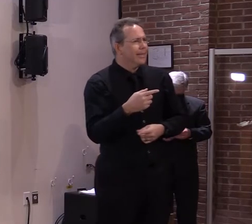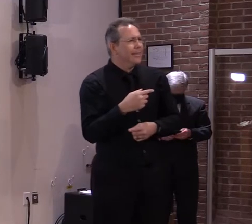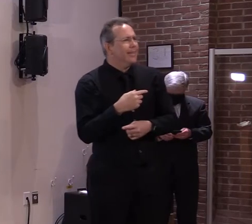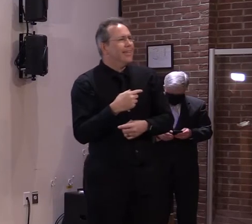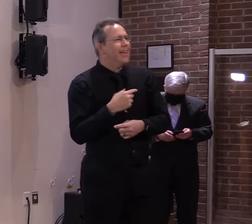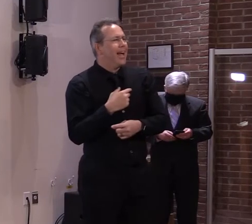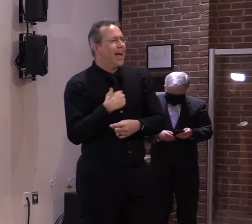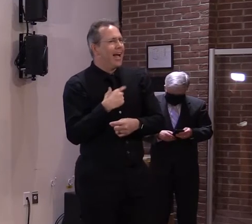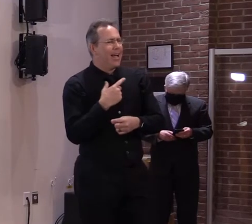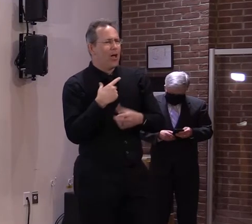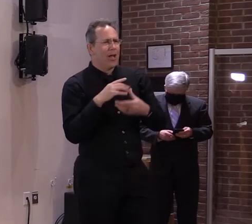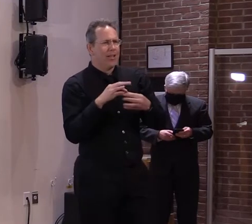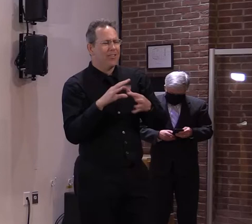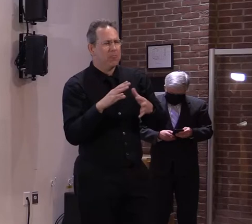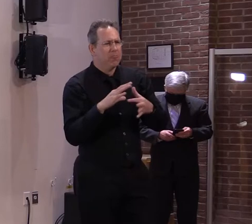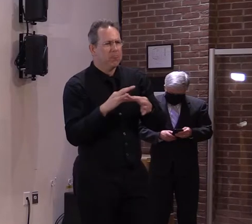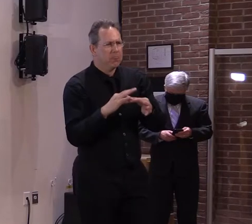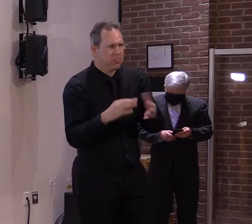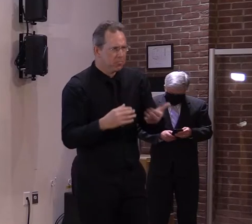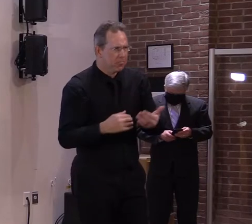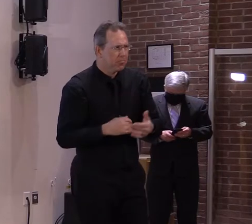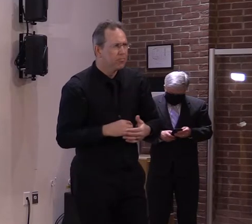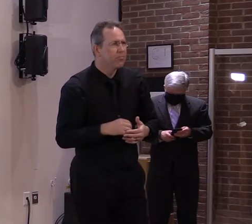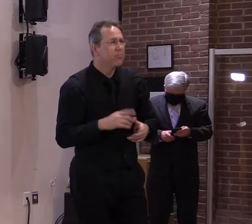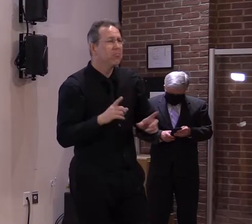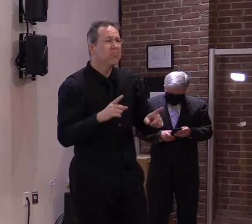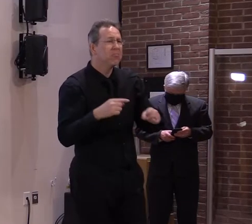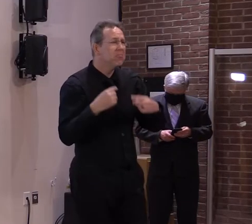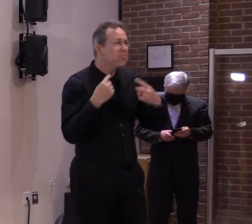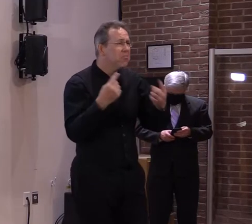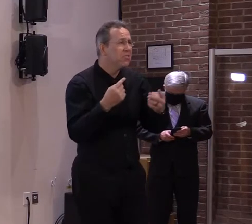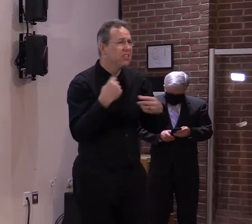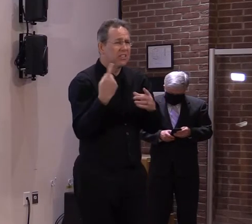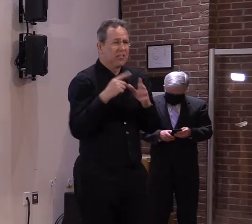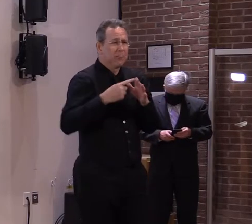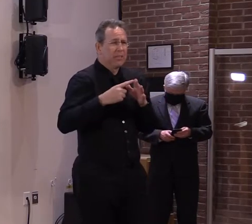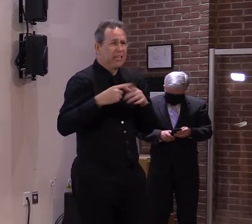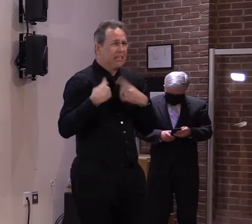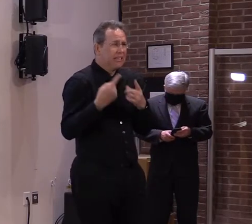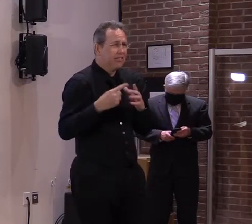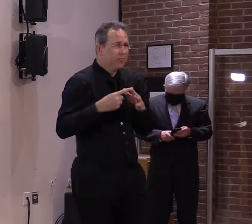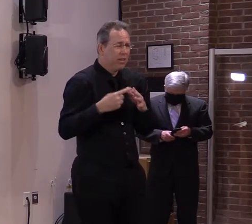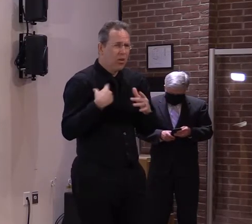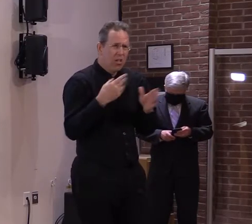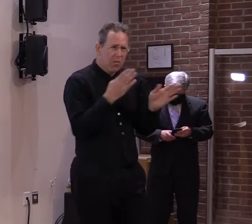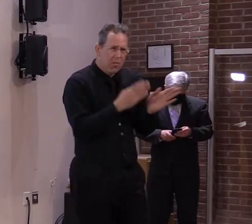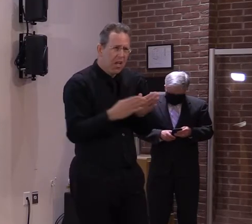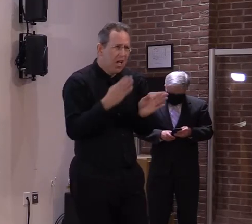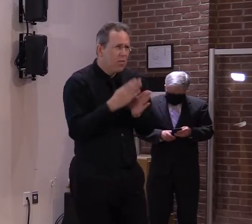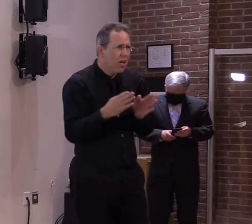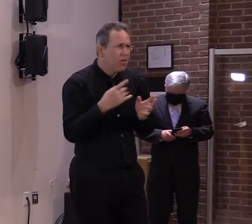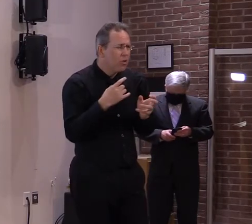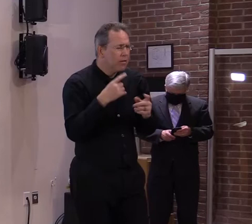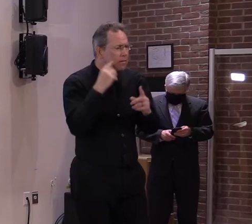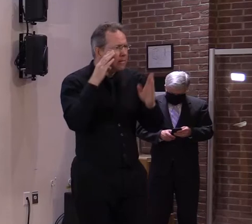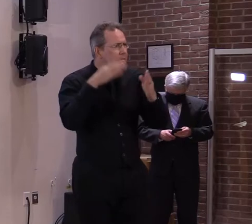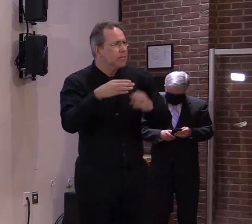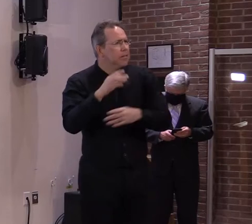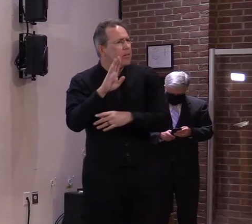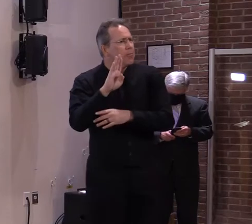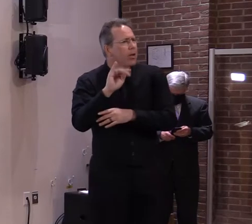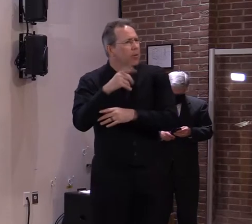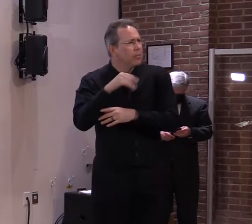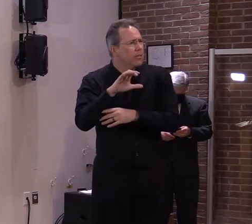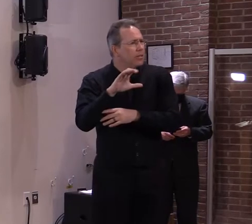community. We had great hopes for that strategy, but it wasn't working out as well as we had hoped.